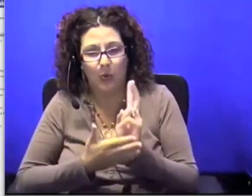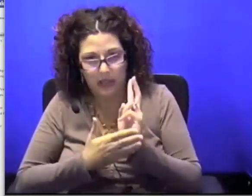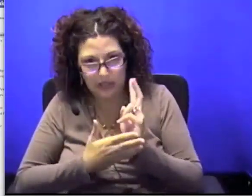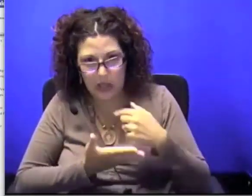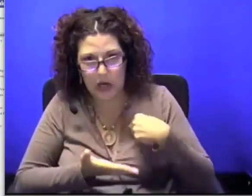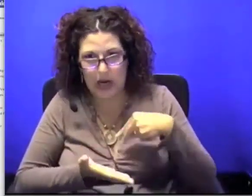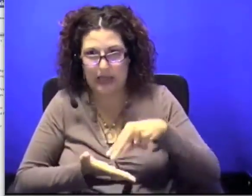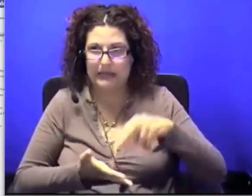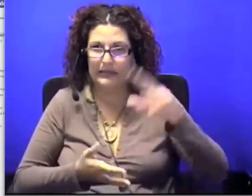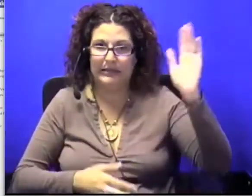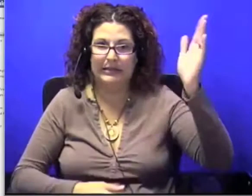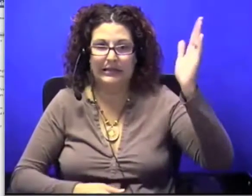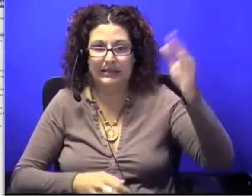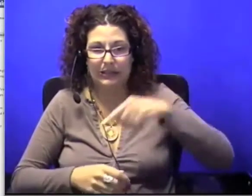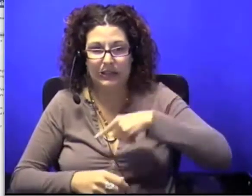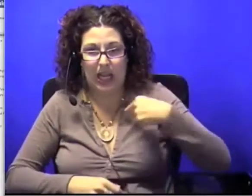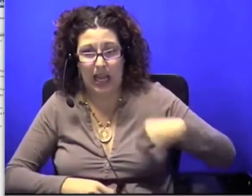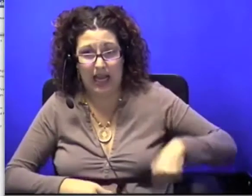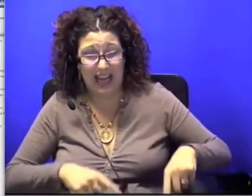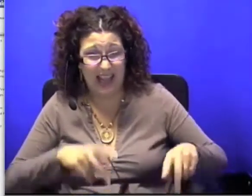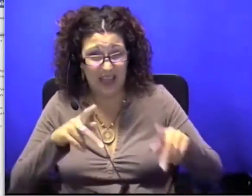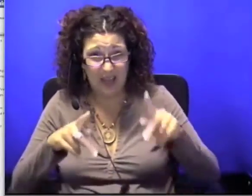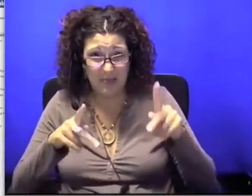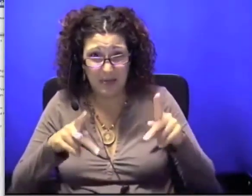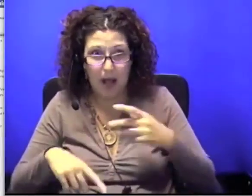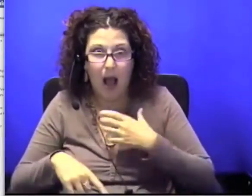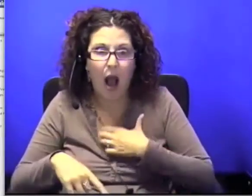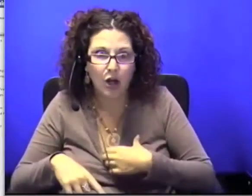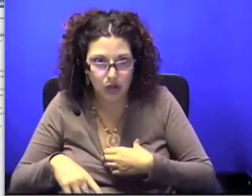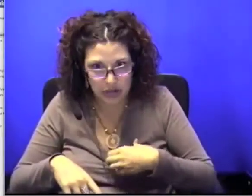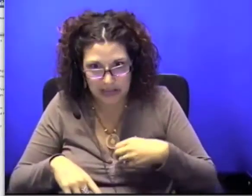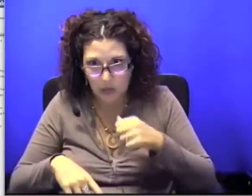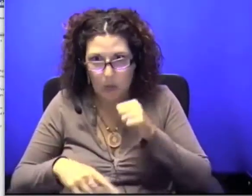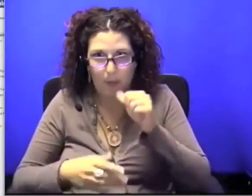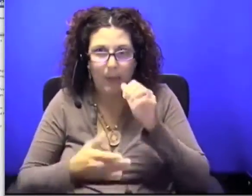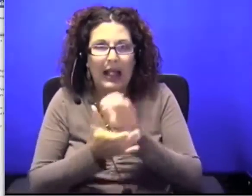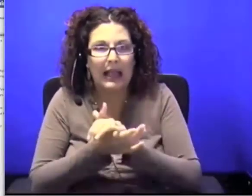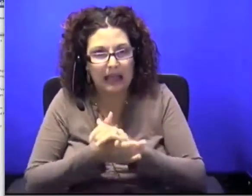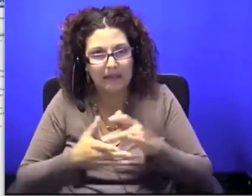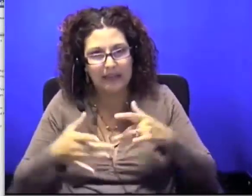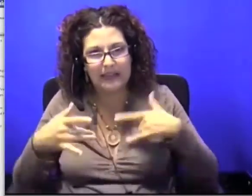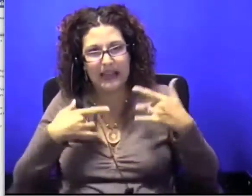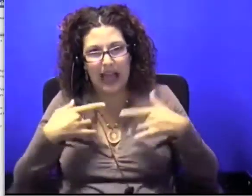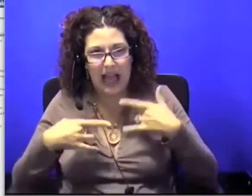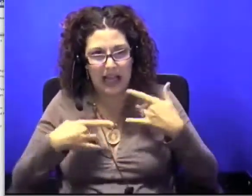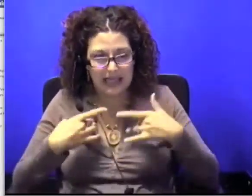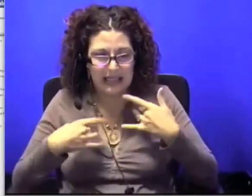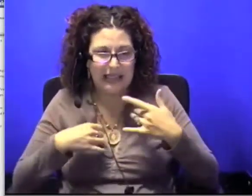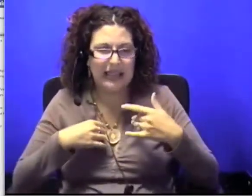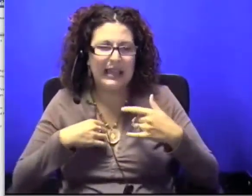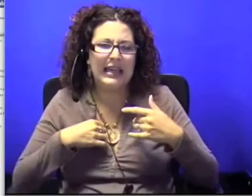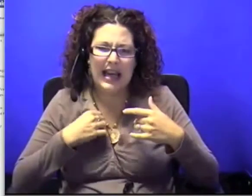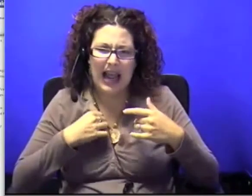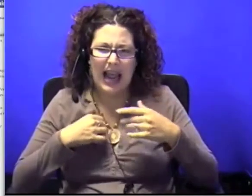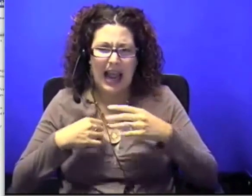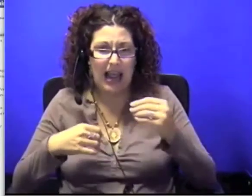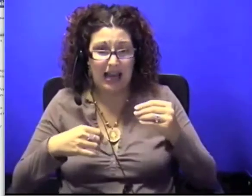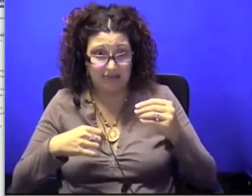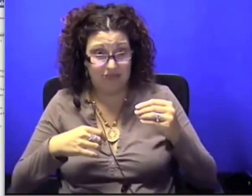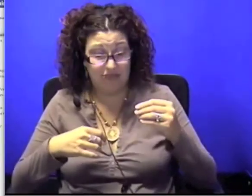weeks ago, stood in front of an audience in China, and these people are hungry. You cannot believe how excited they are, especially